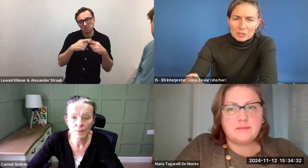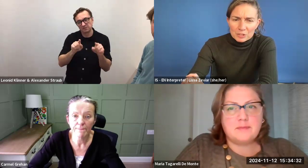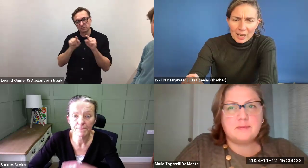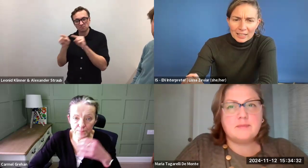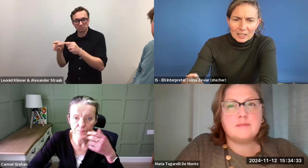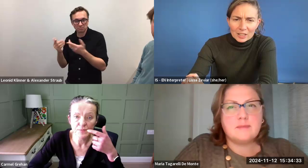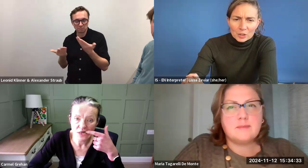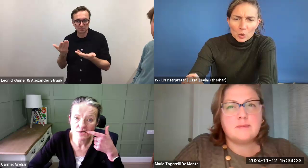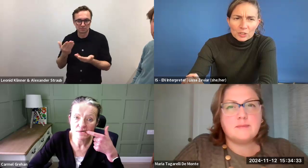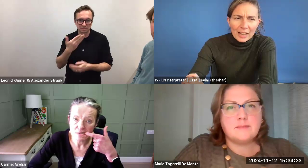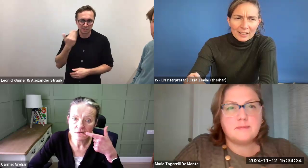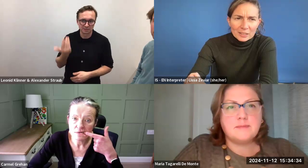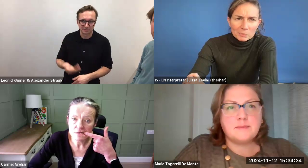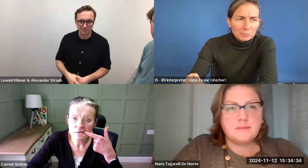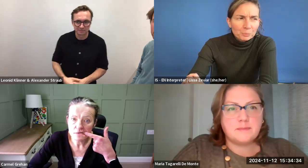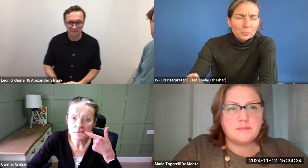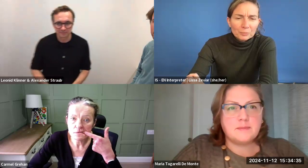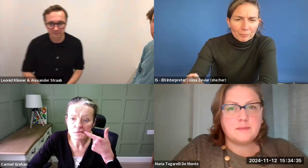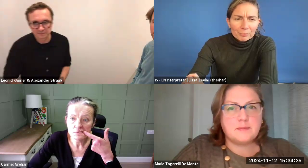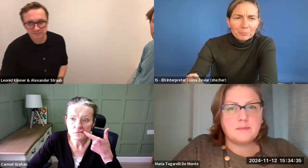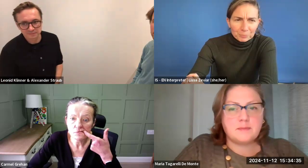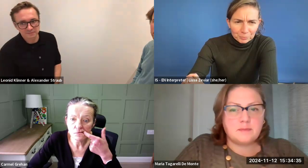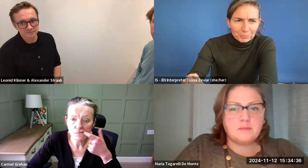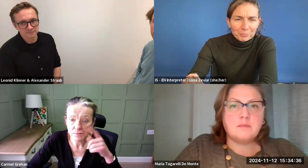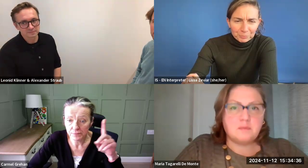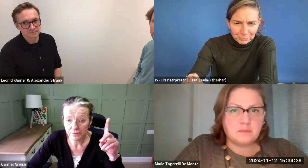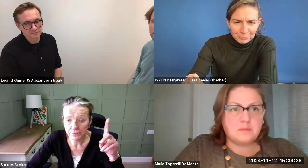when someone's adding Go React.